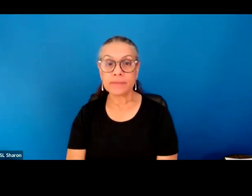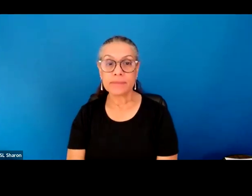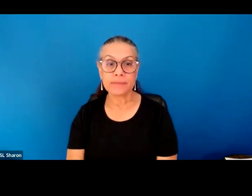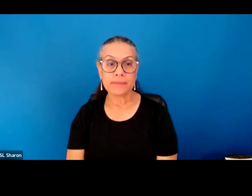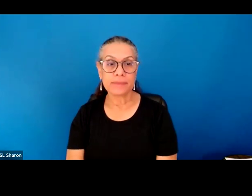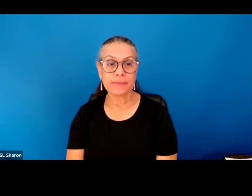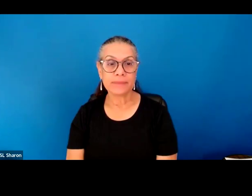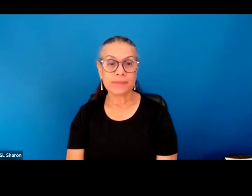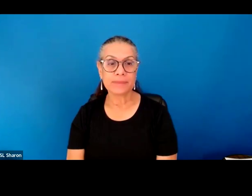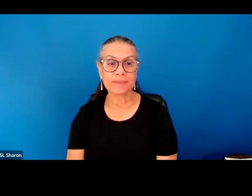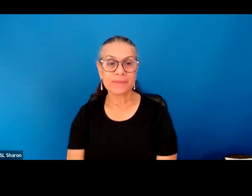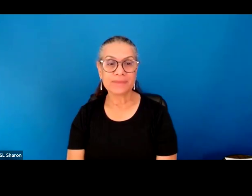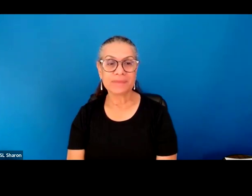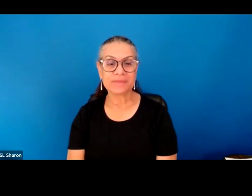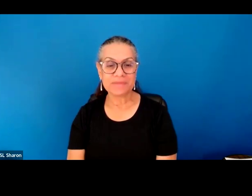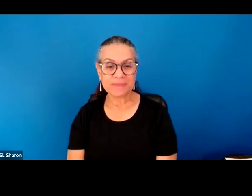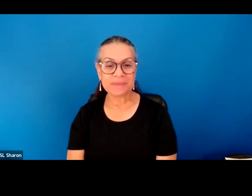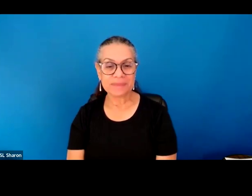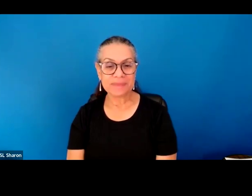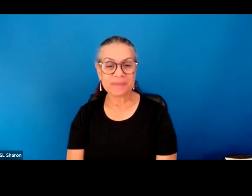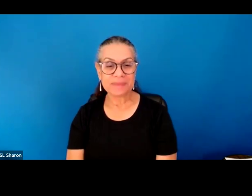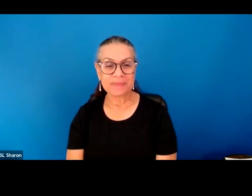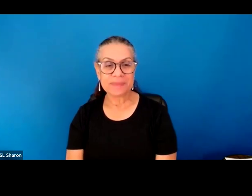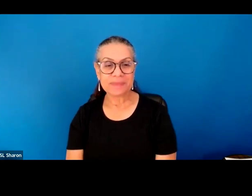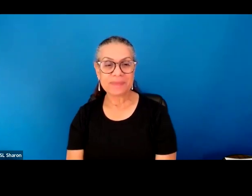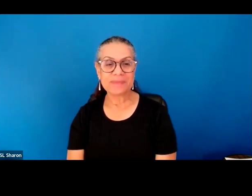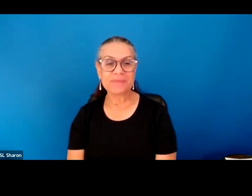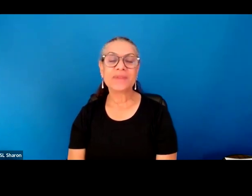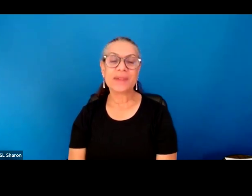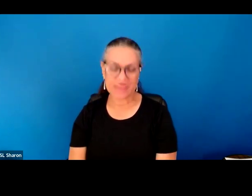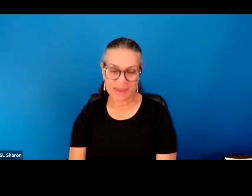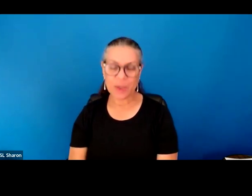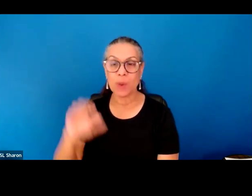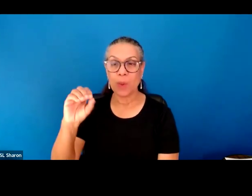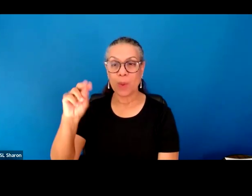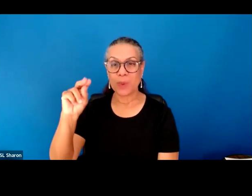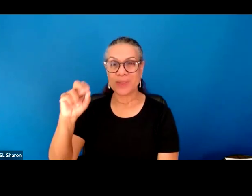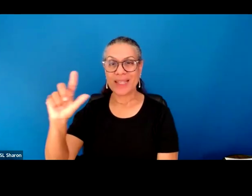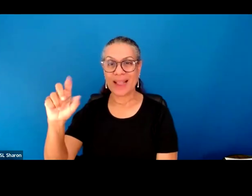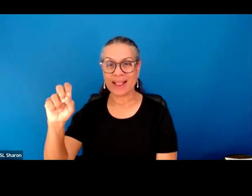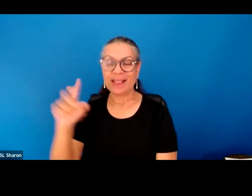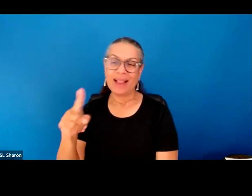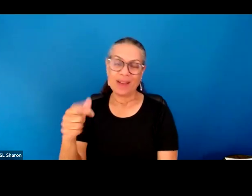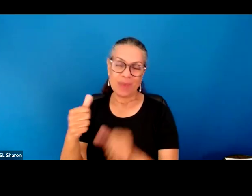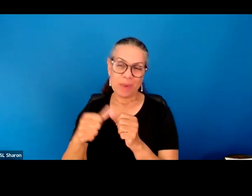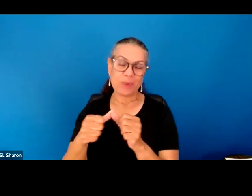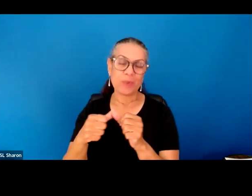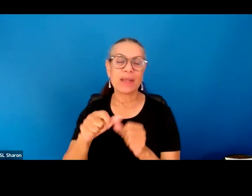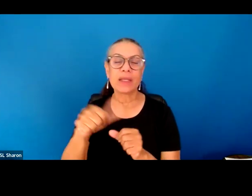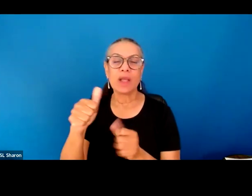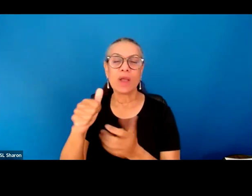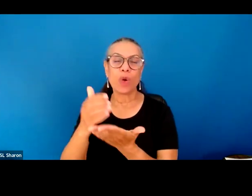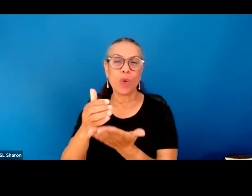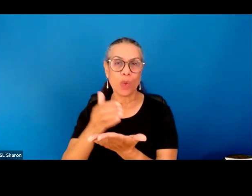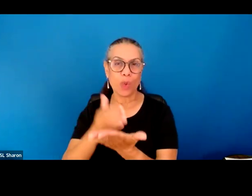Welcome aboard. Thank you, Mr. Tran. Ms. Garrick, I'll just say, we first met when you were at another course to college, and you're doing fantastic